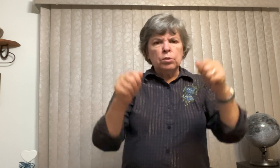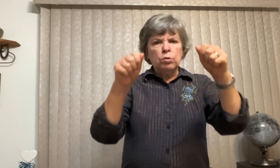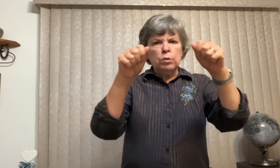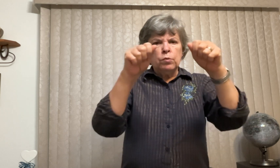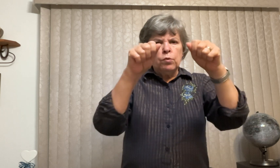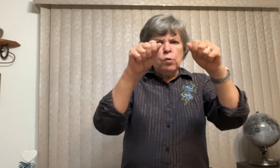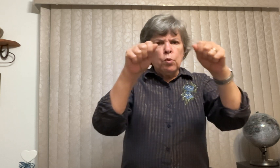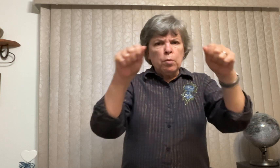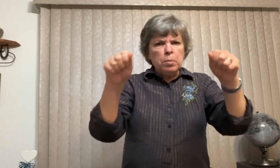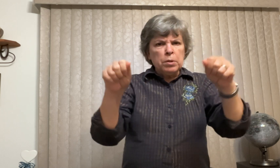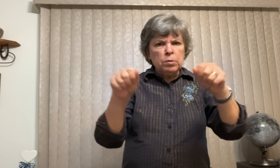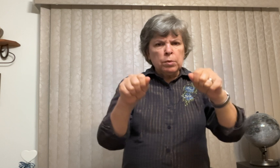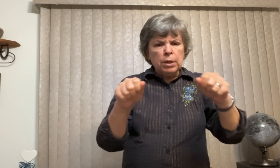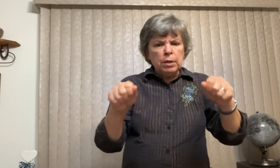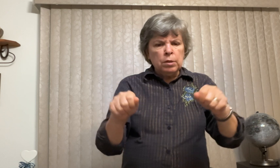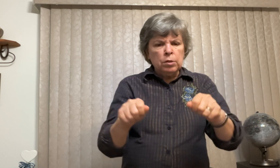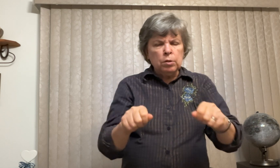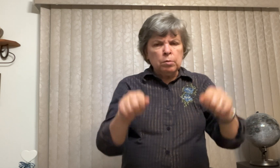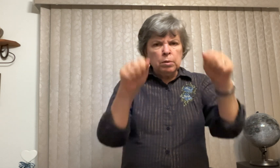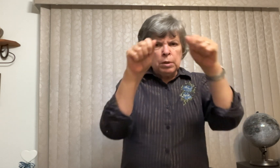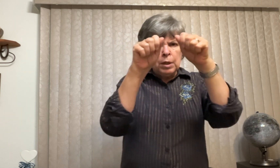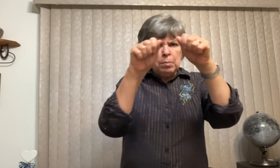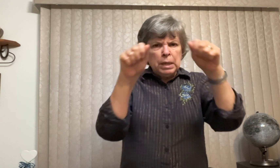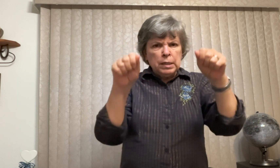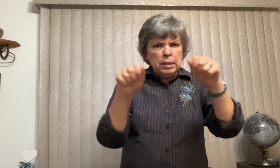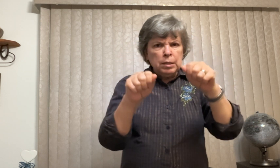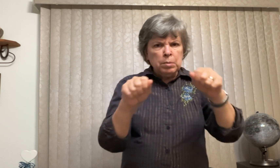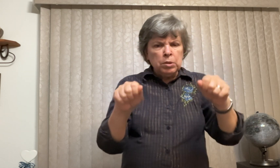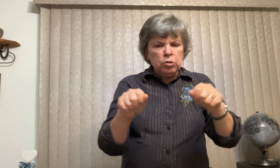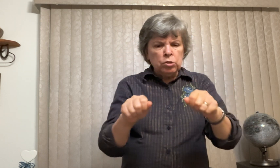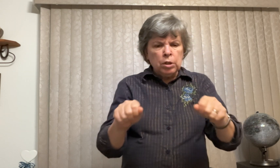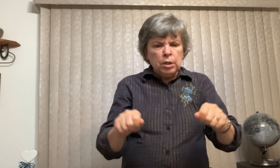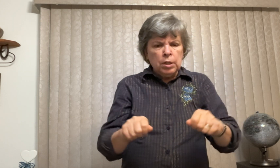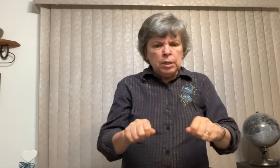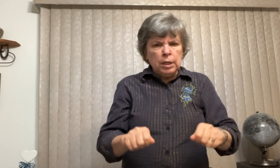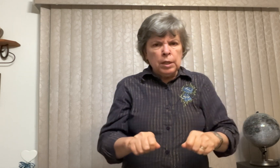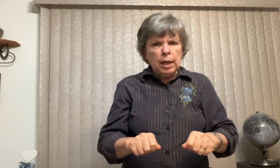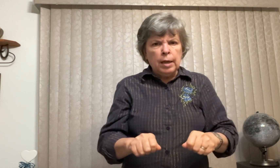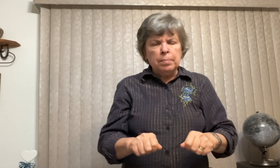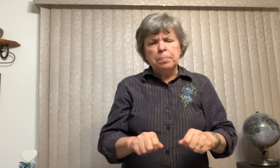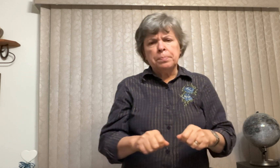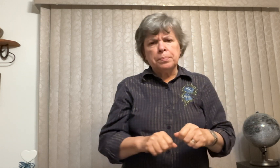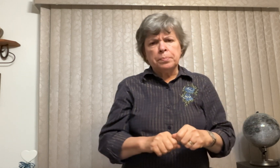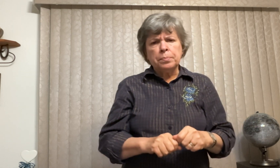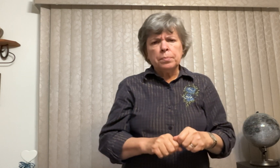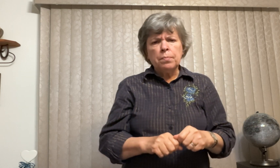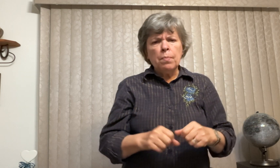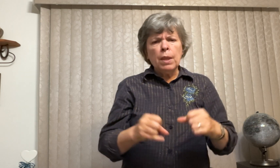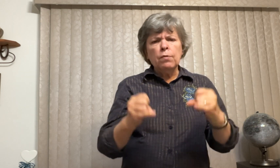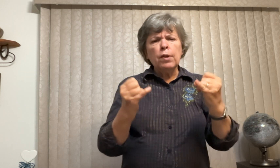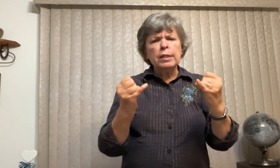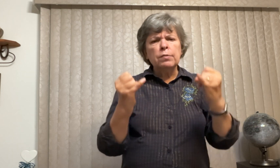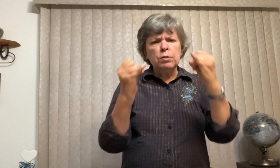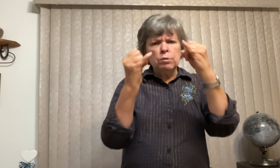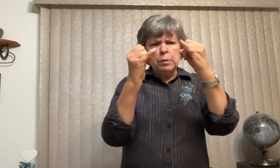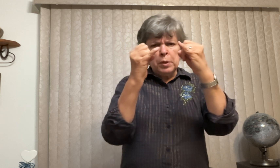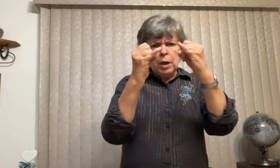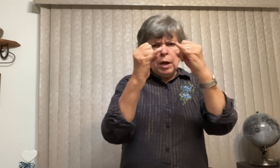could form this way, kind of make an image like that. In fact, if you do it with eyes,